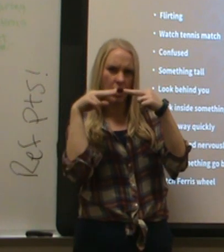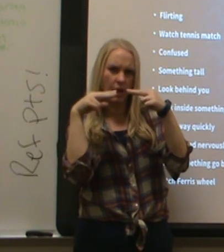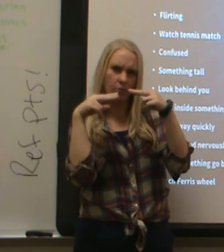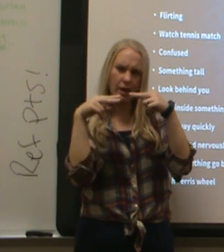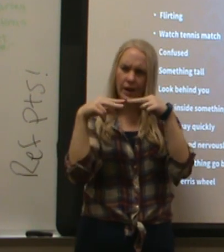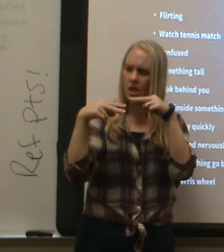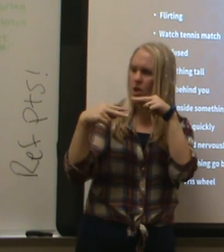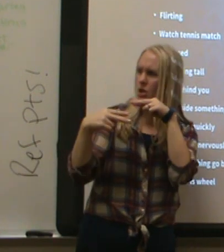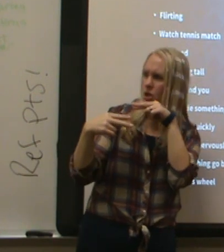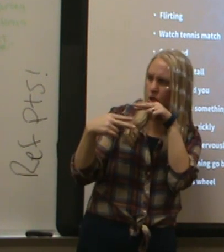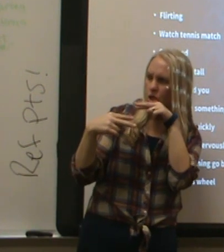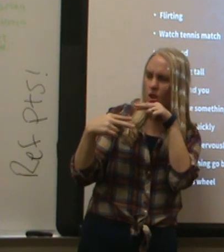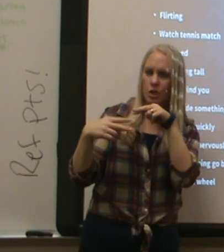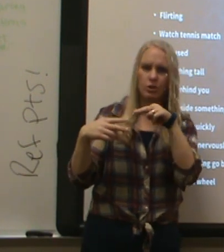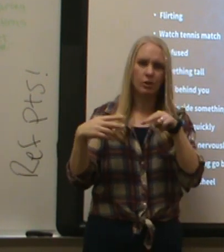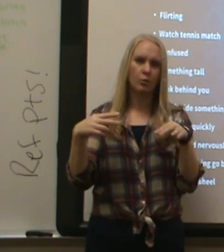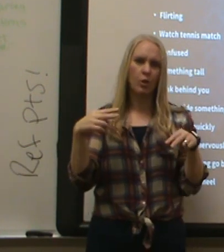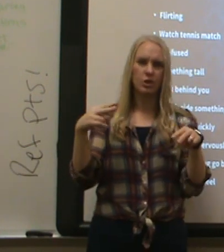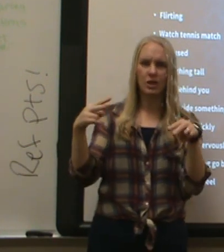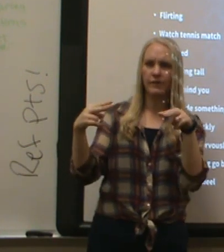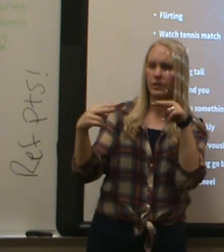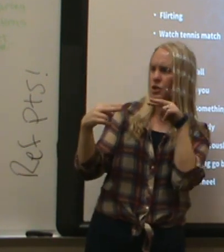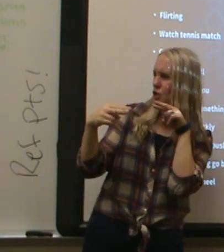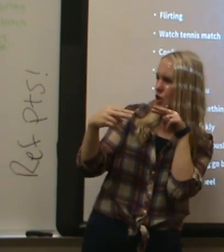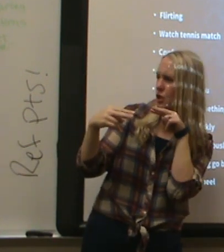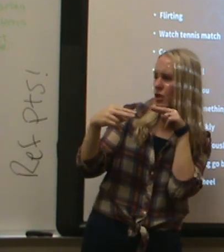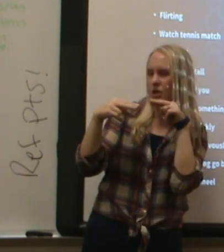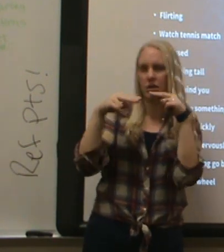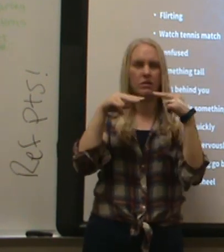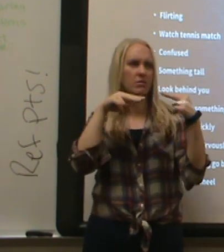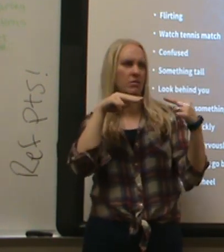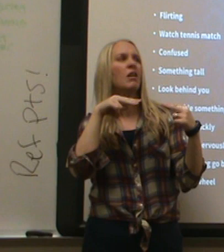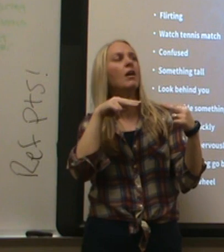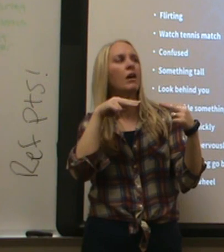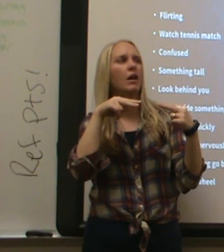on, right? You do a little roll shift. Grr. Huh.